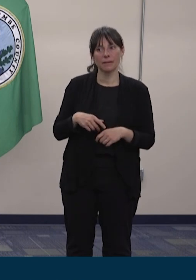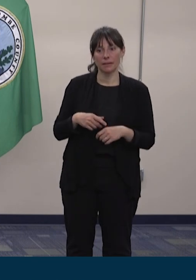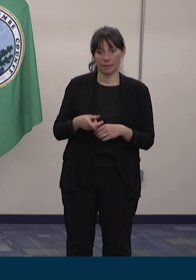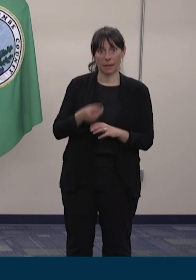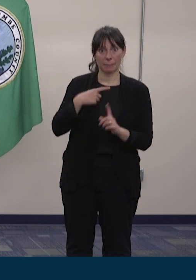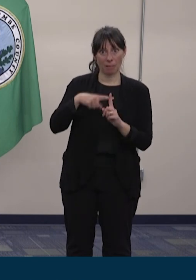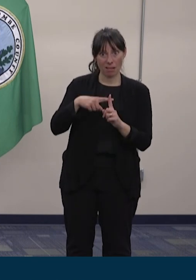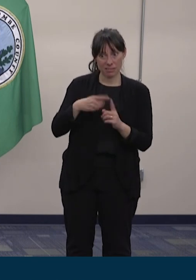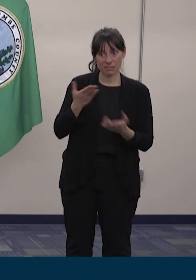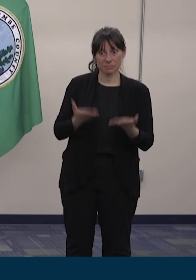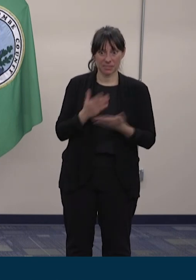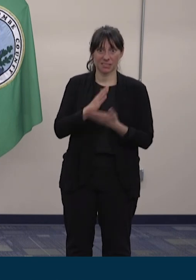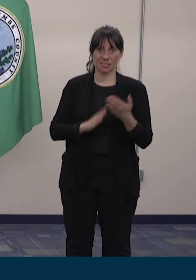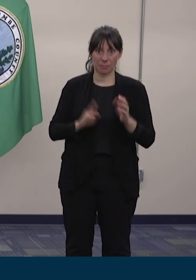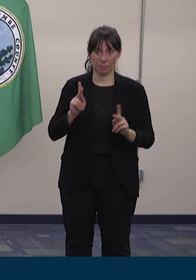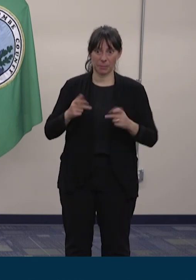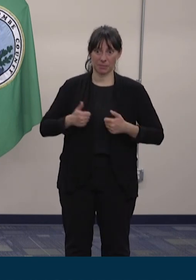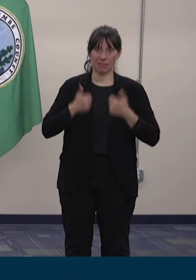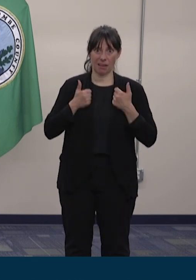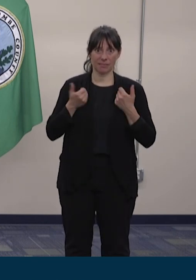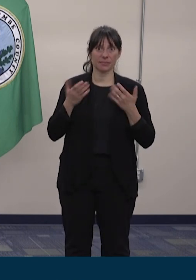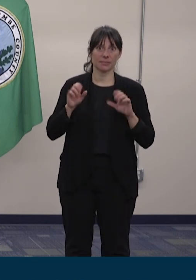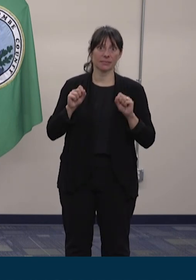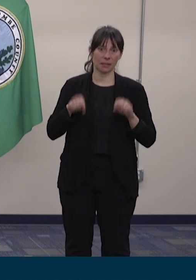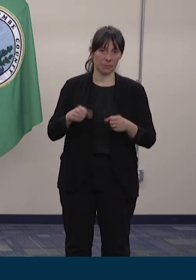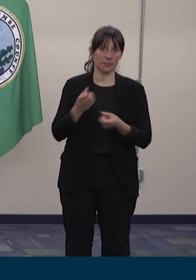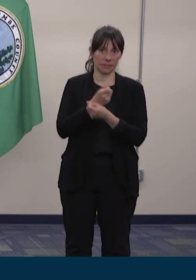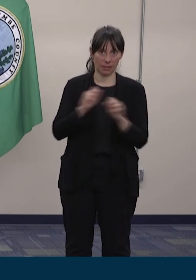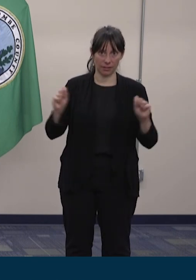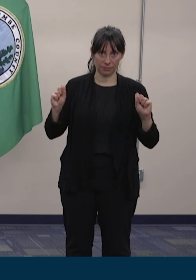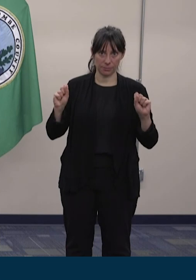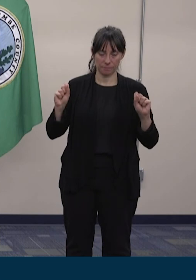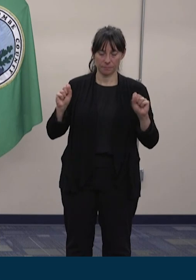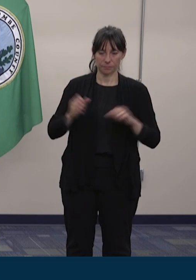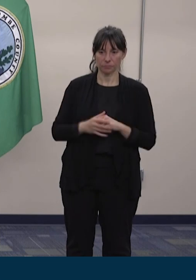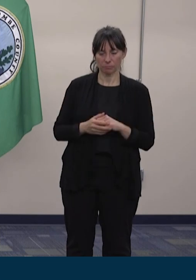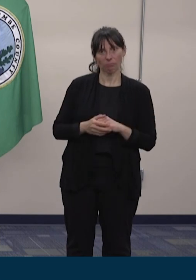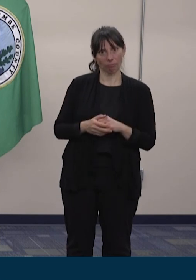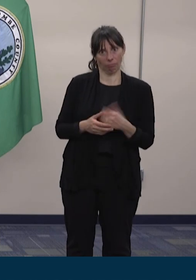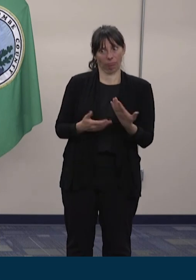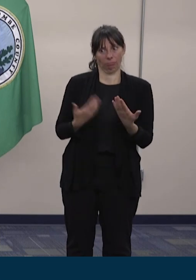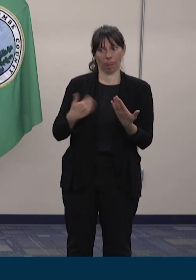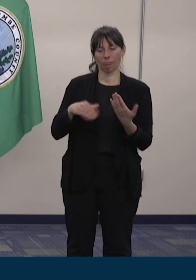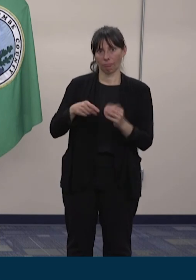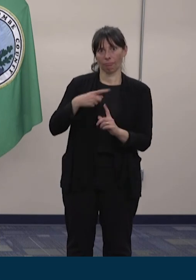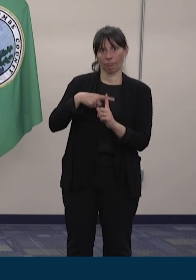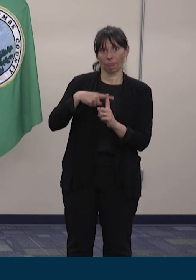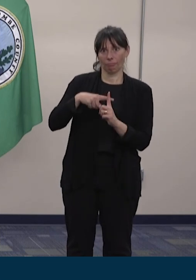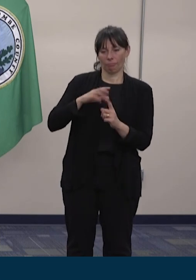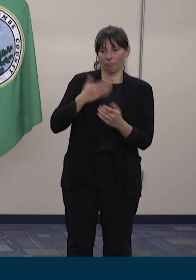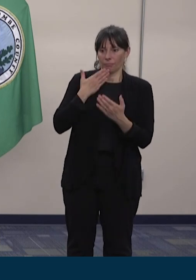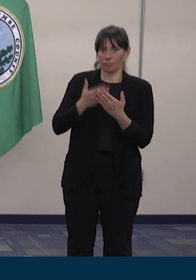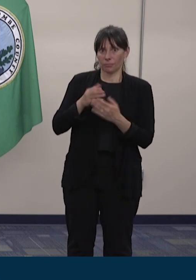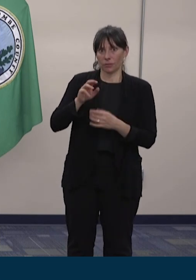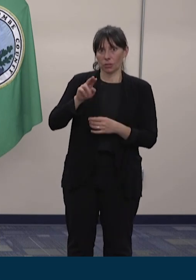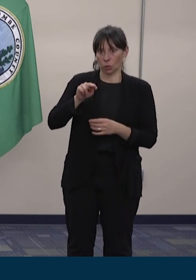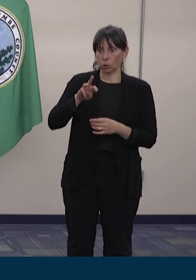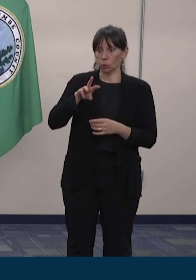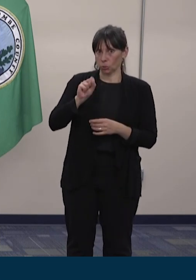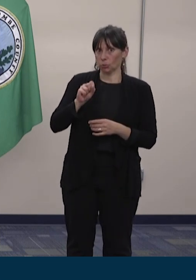personas saving se lives. recuperan en 11 días. And we are very encouraged by this. We will have availability of